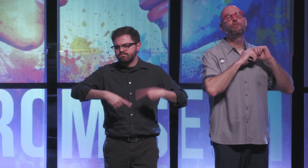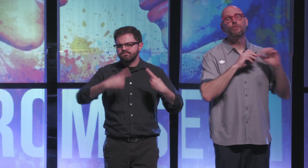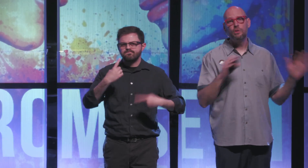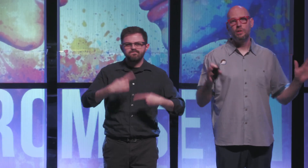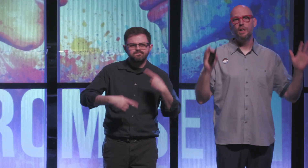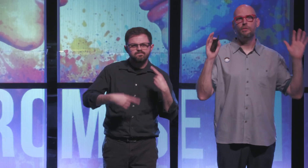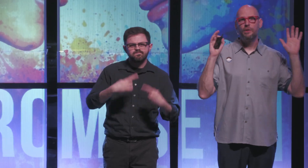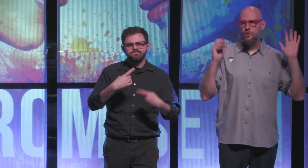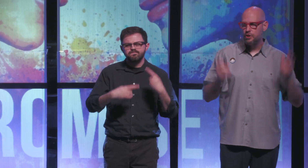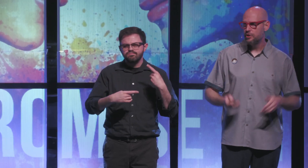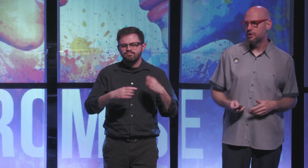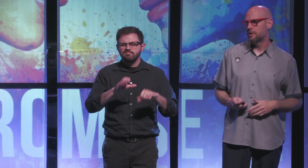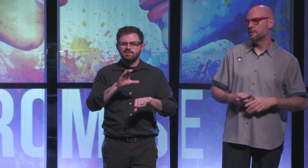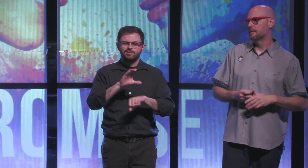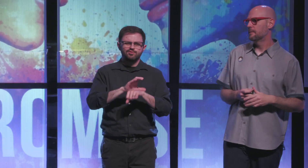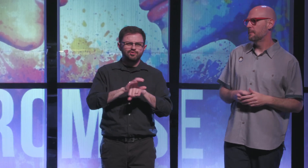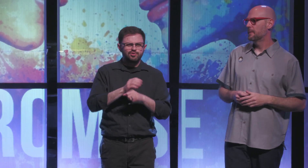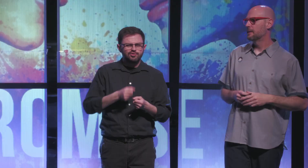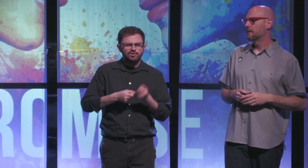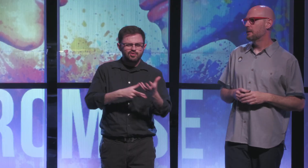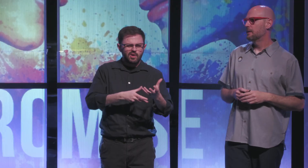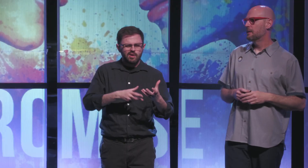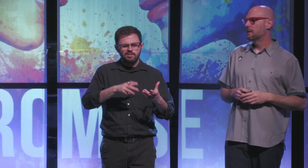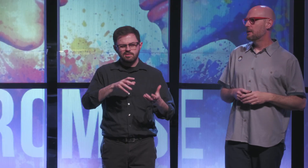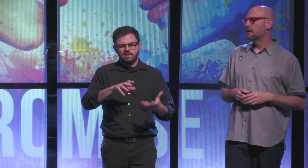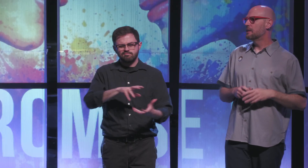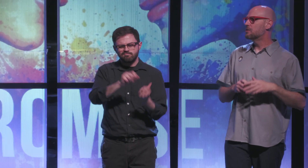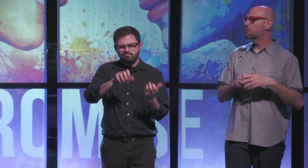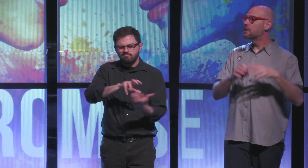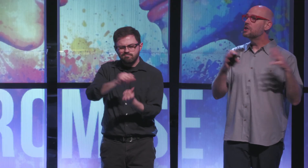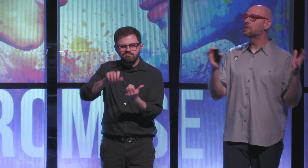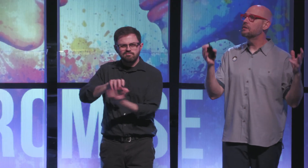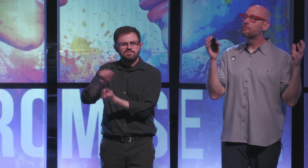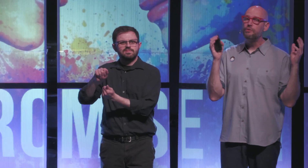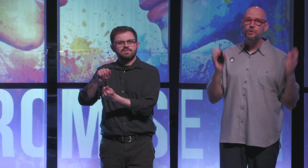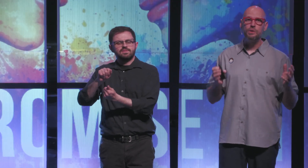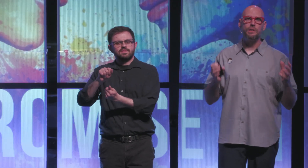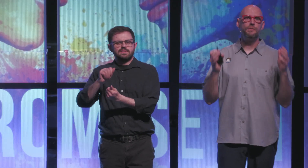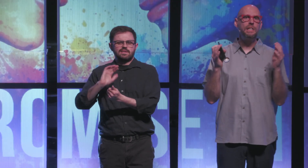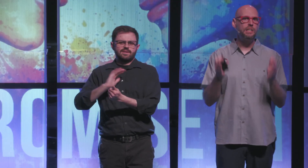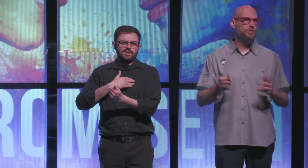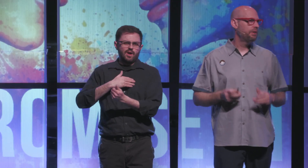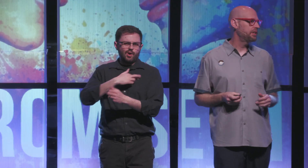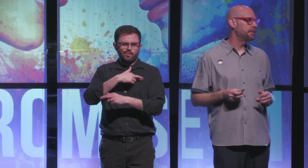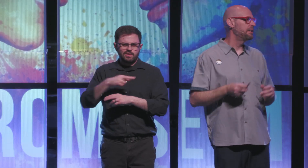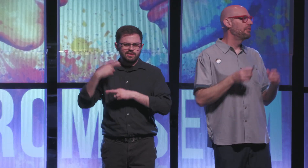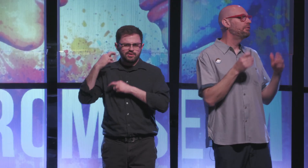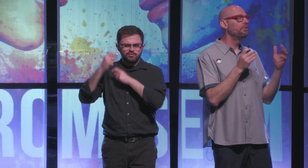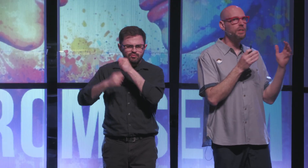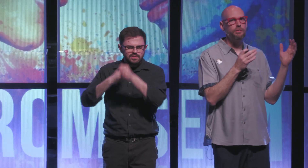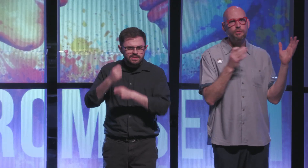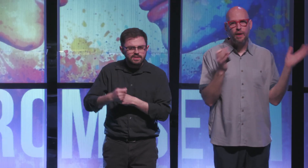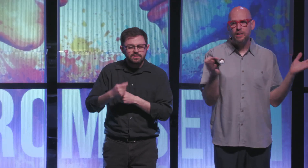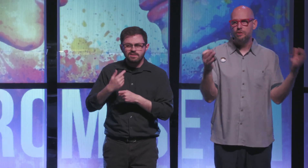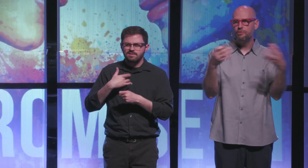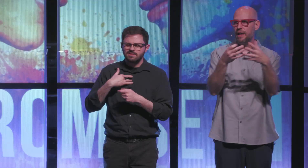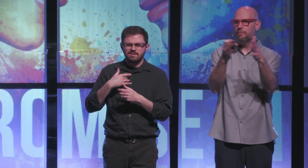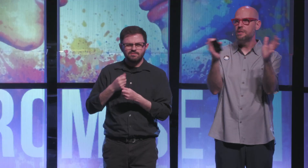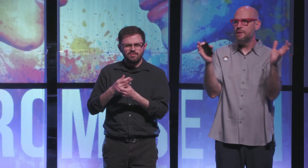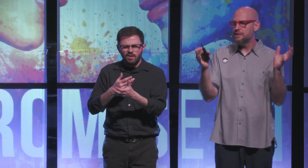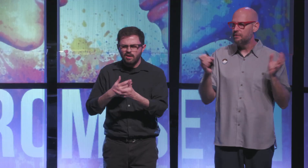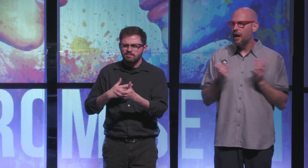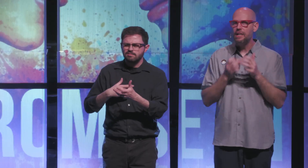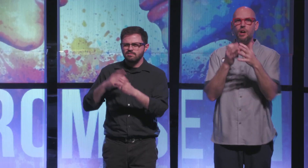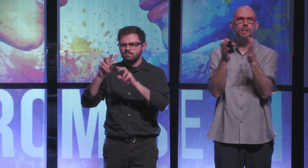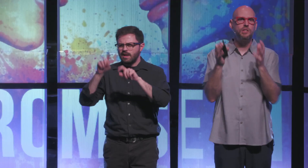world full of church hurt, in a tradition full of deconstruction, full of fractured